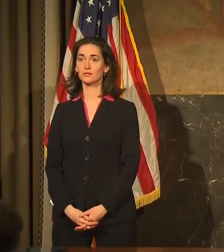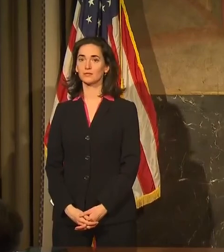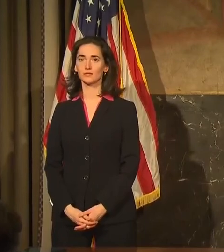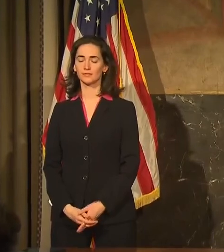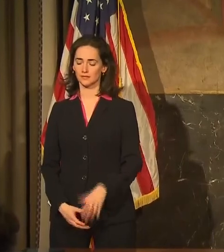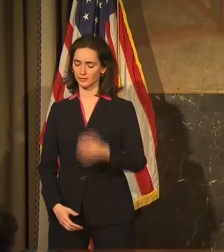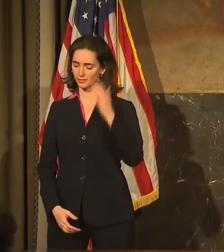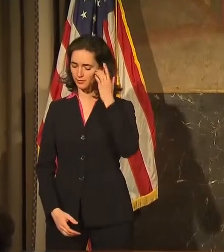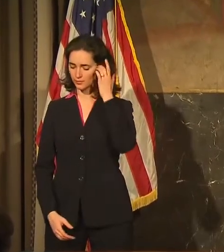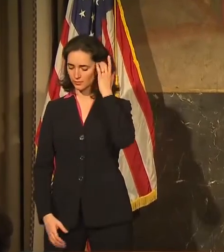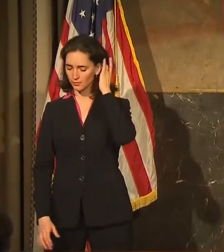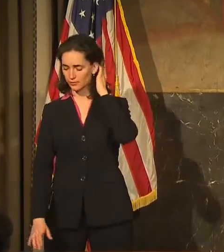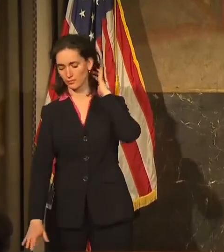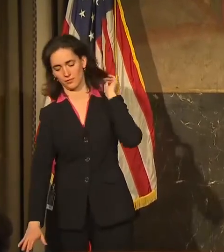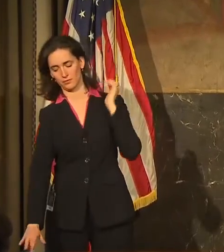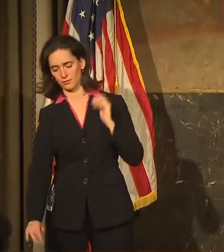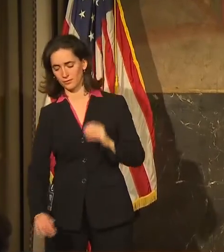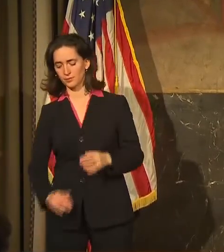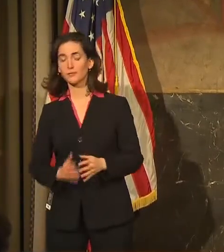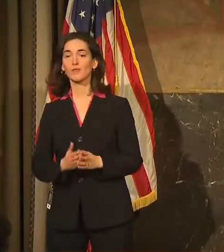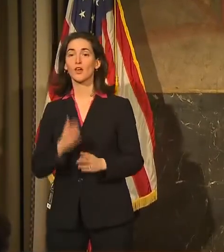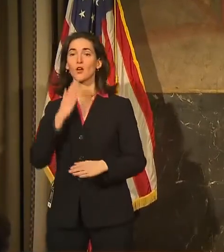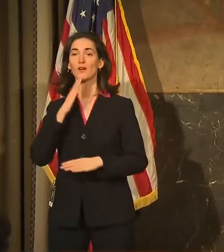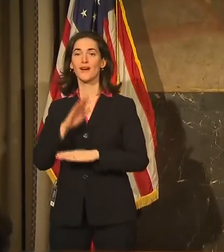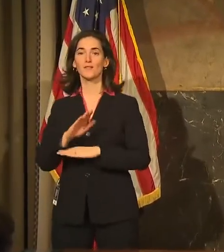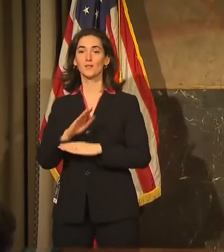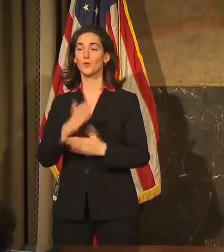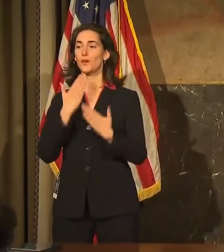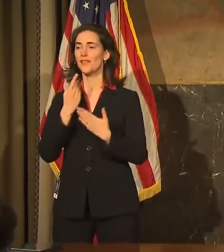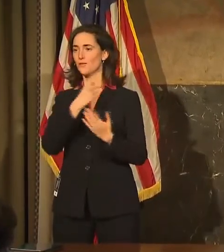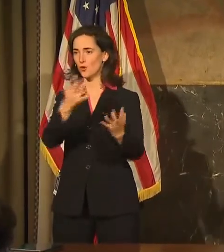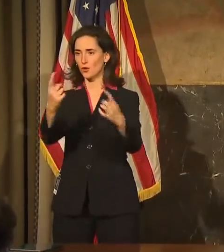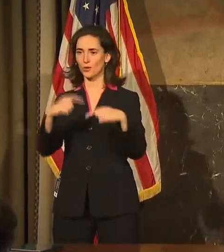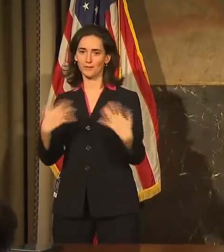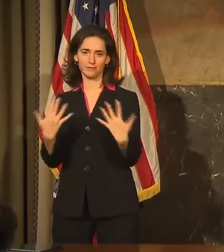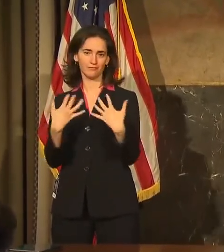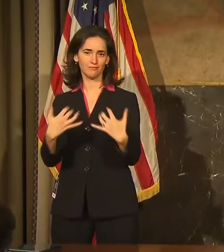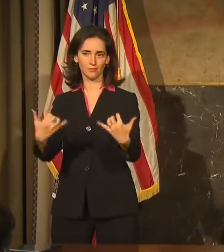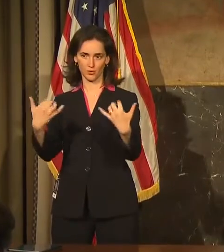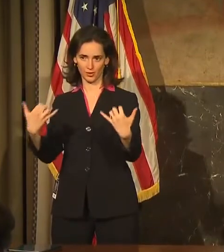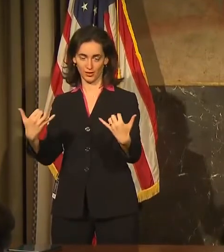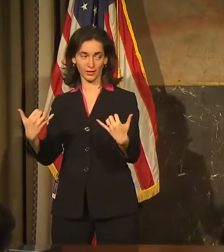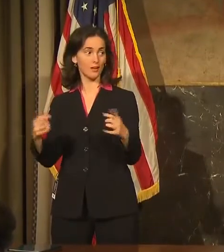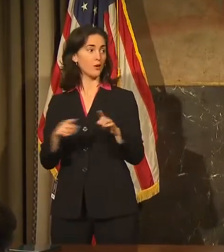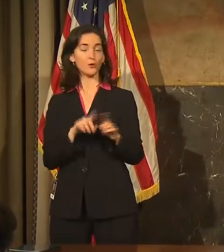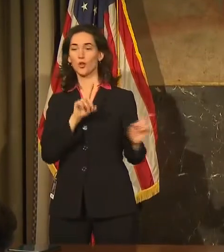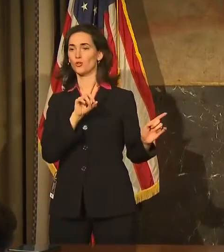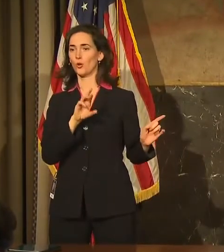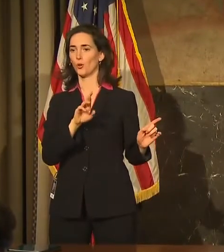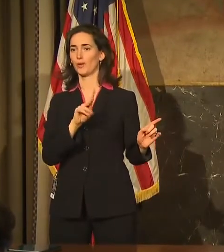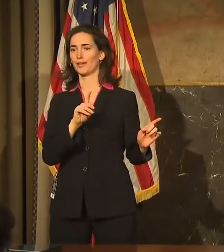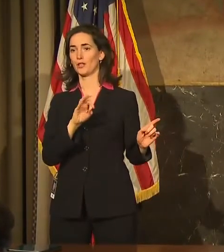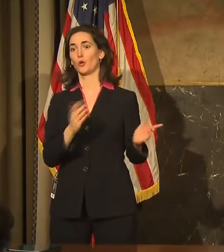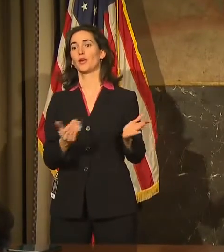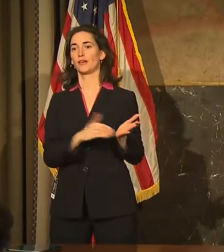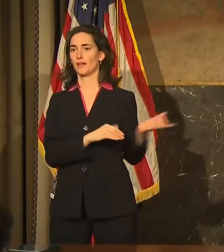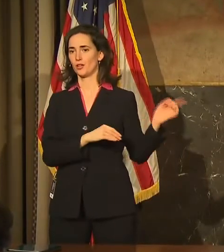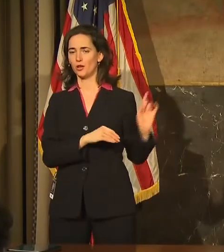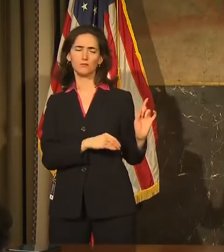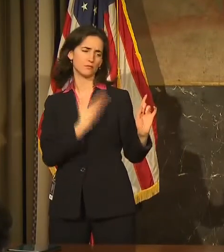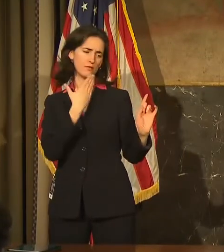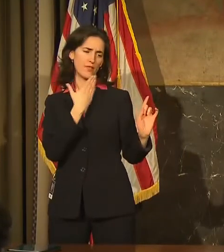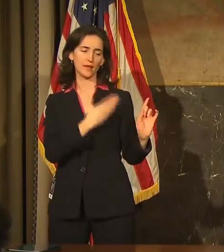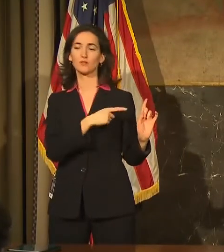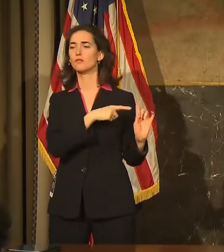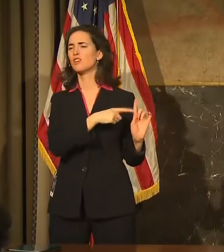Good afternoon, and thank you for being here today. And I want to thank Dr. Cantor for being here again. And he has some updates that